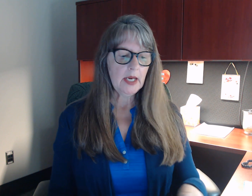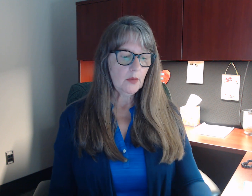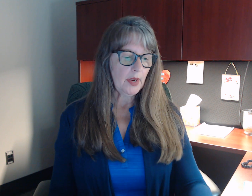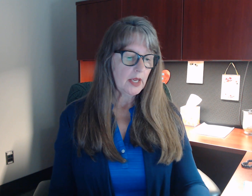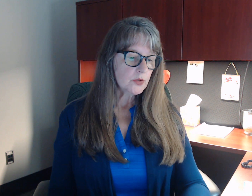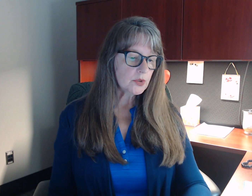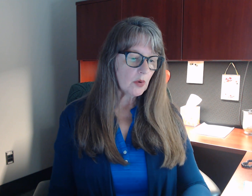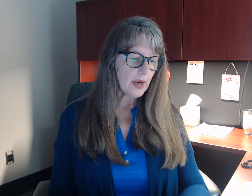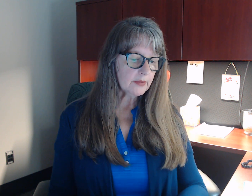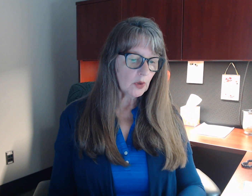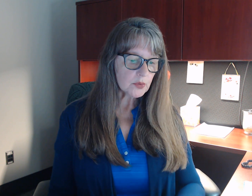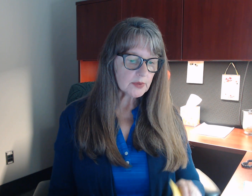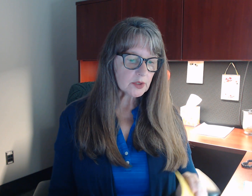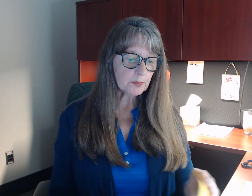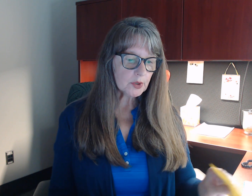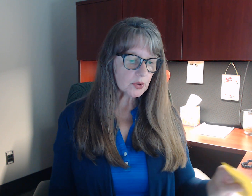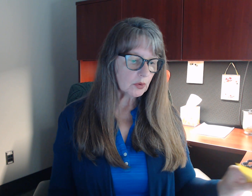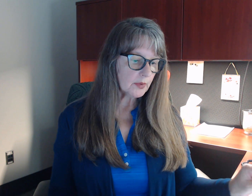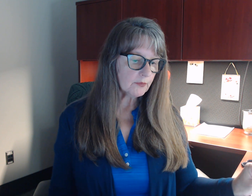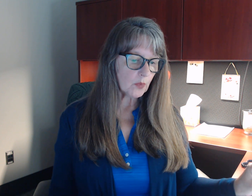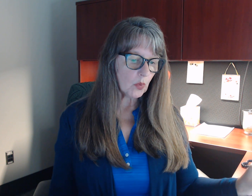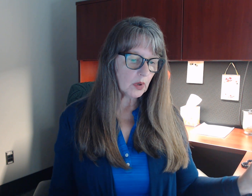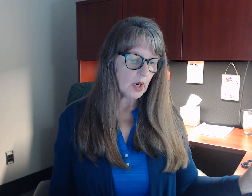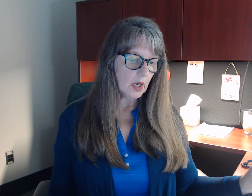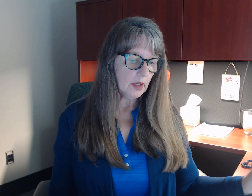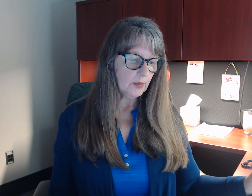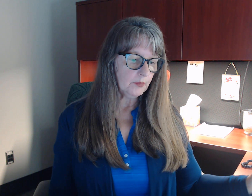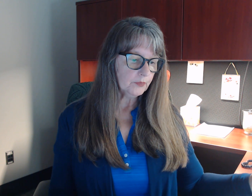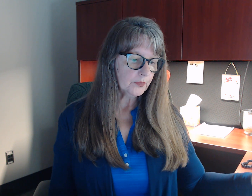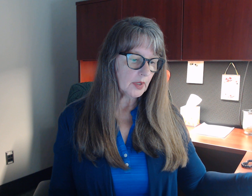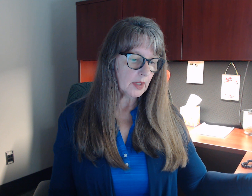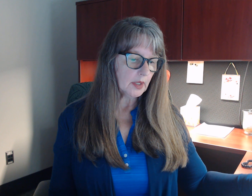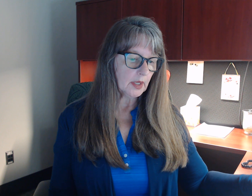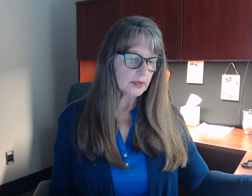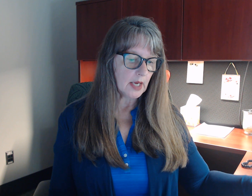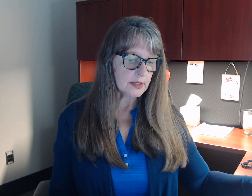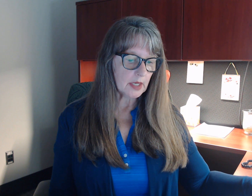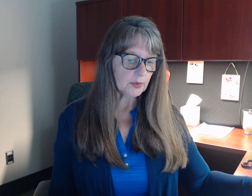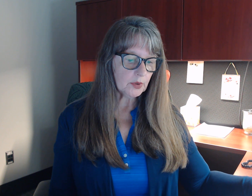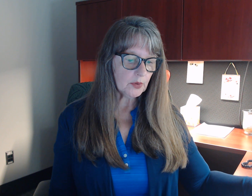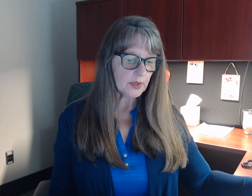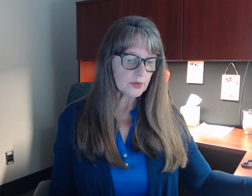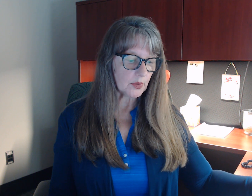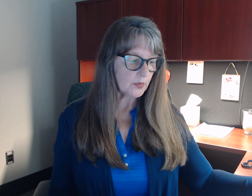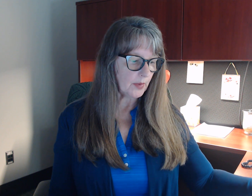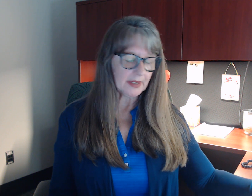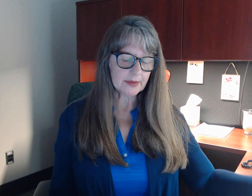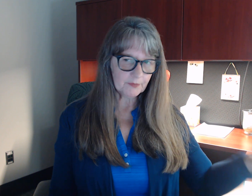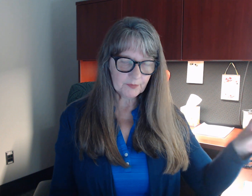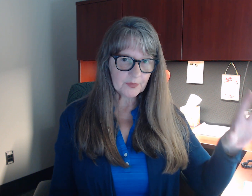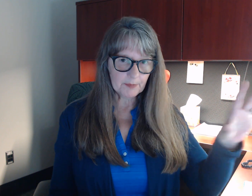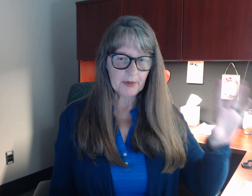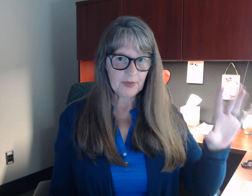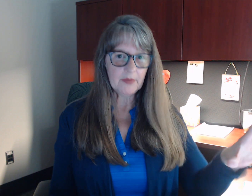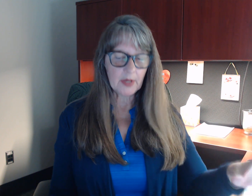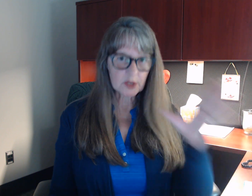Anyway, so that's a pretty short one for a W, and so the B in the next one is